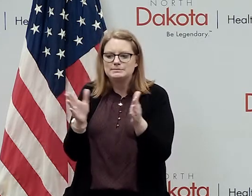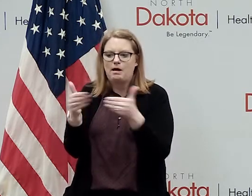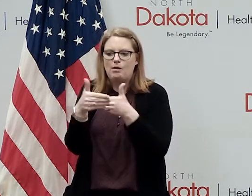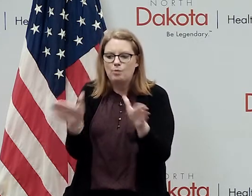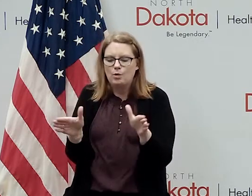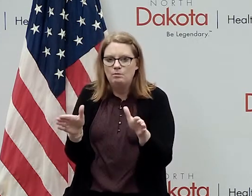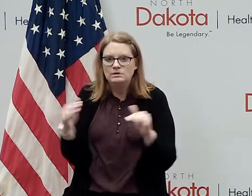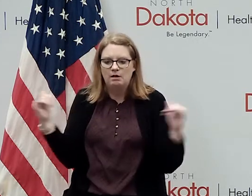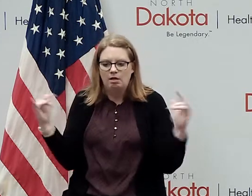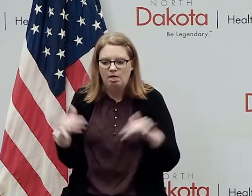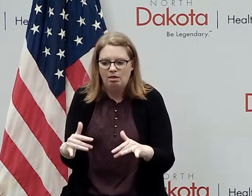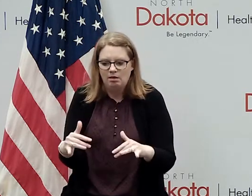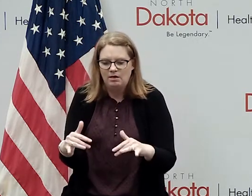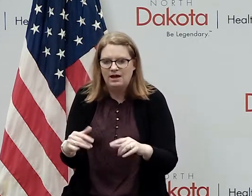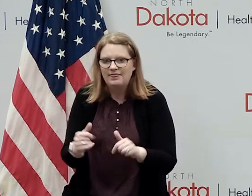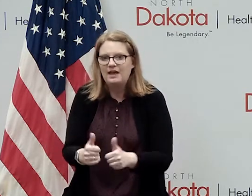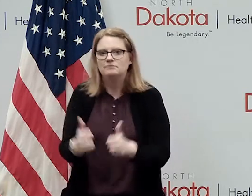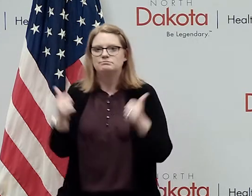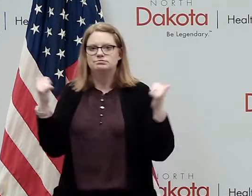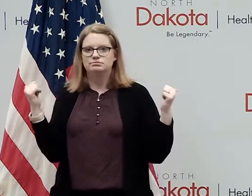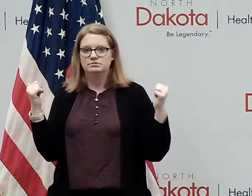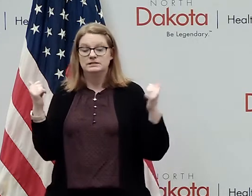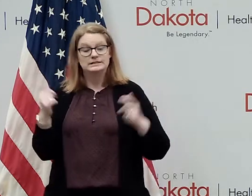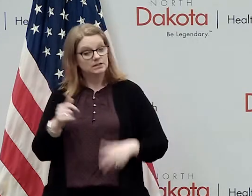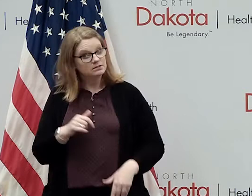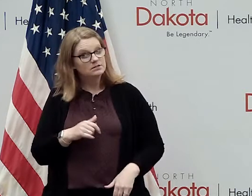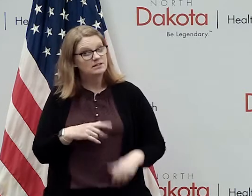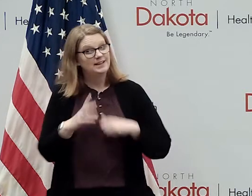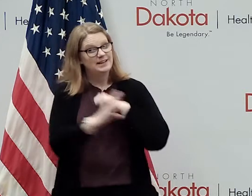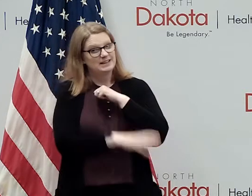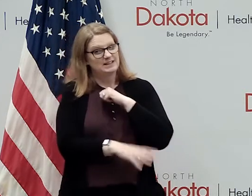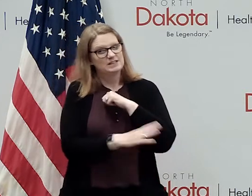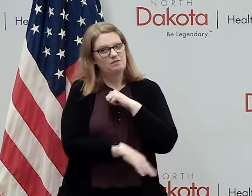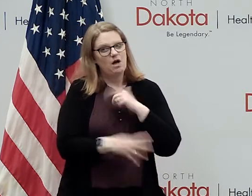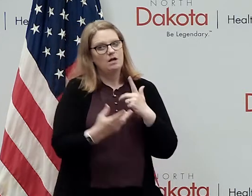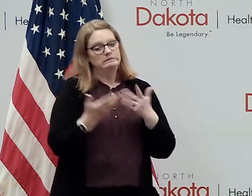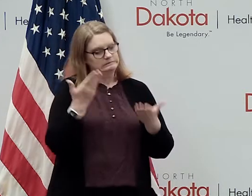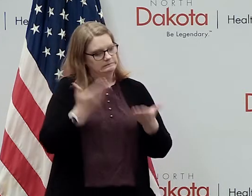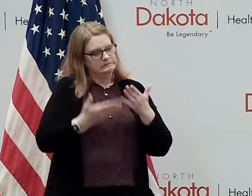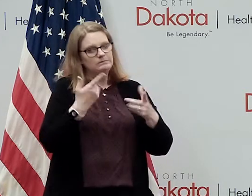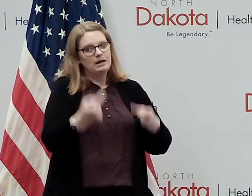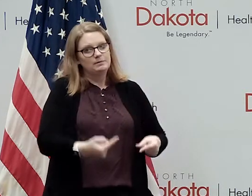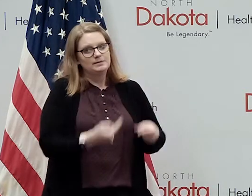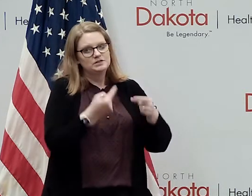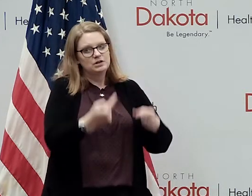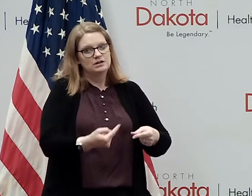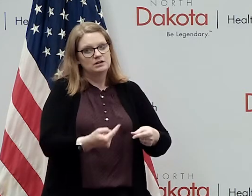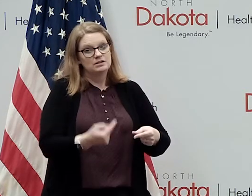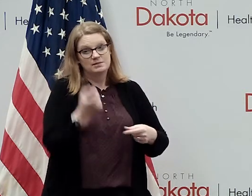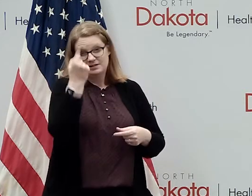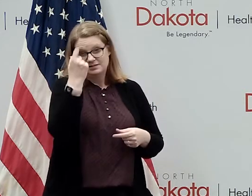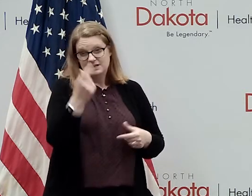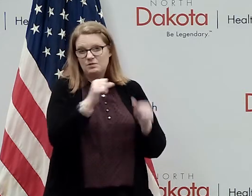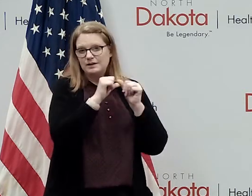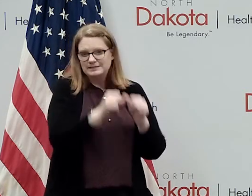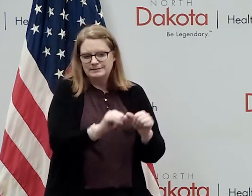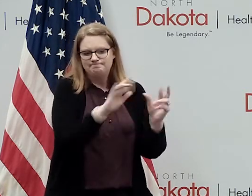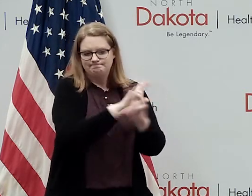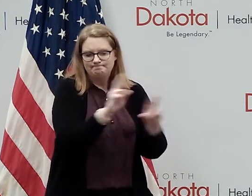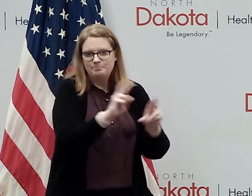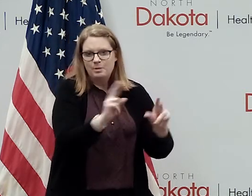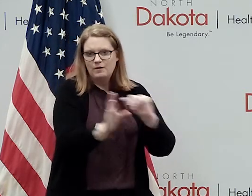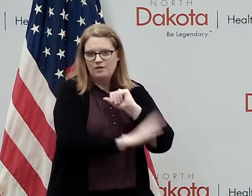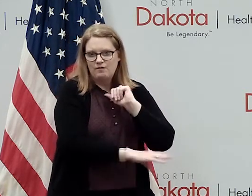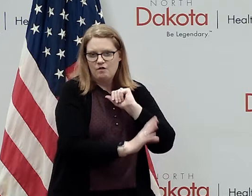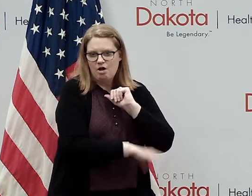So this fall will potentially raise some challenges for us, but we're going to continue to work to prepare for the fall. So with that, I'd like to